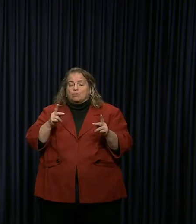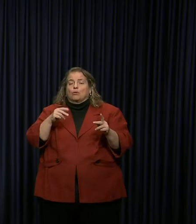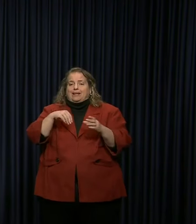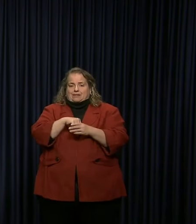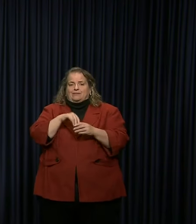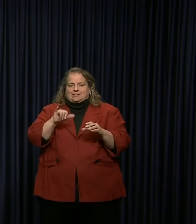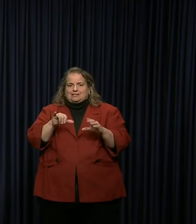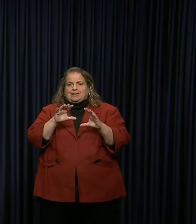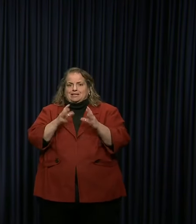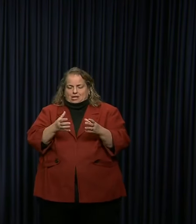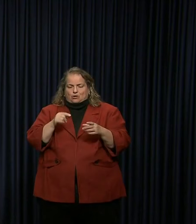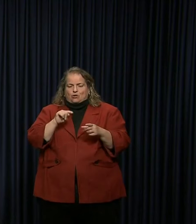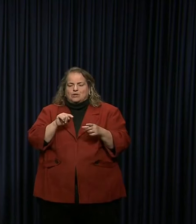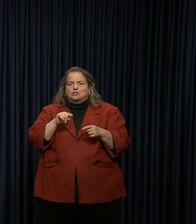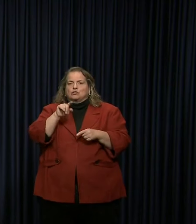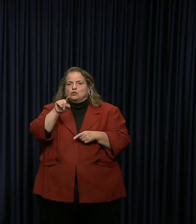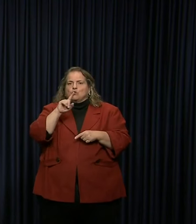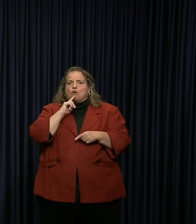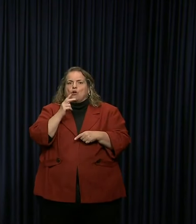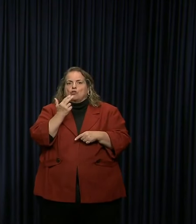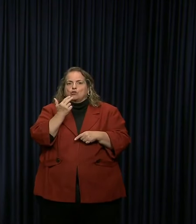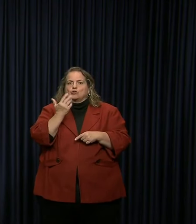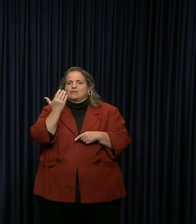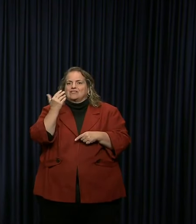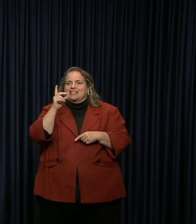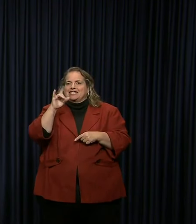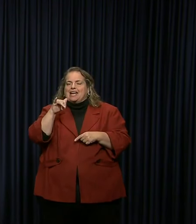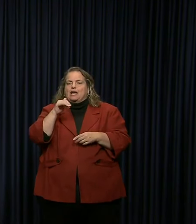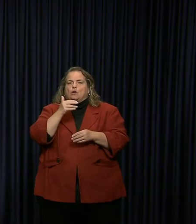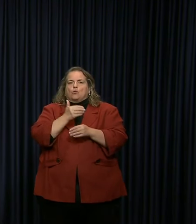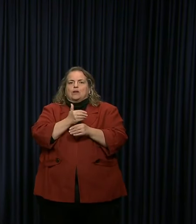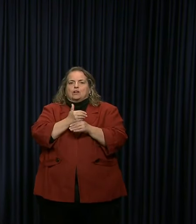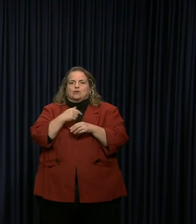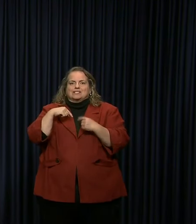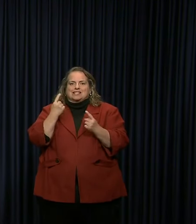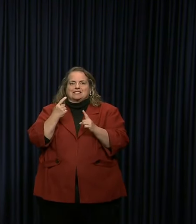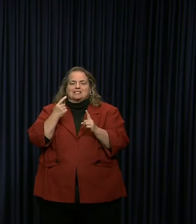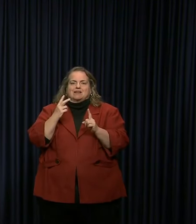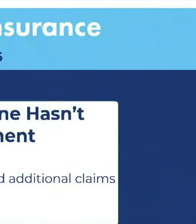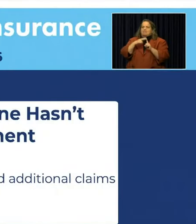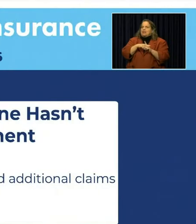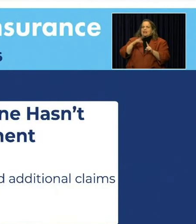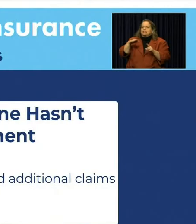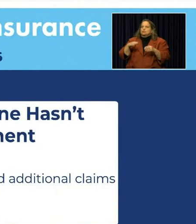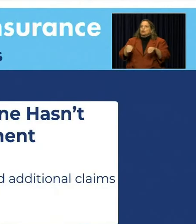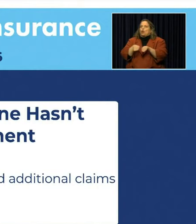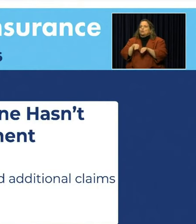this category, is that your 13 to 15 day window since filing hasn't closed yet.